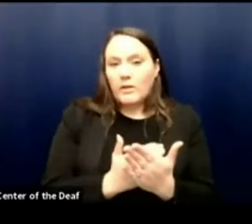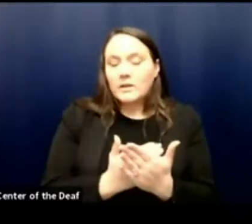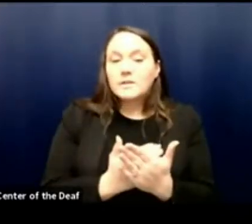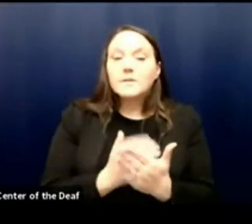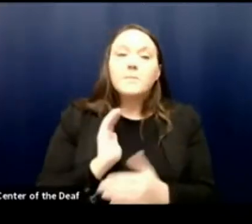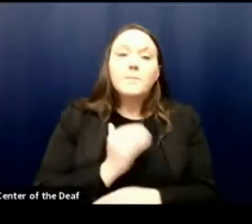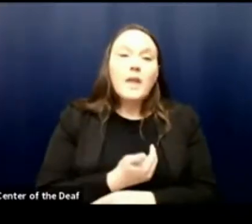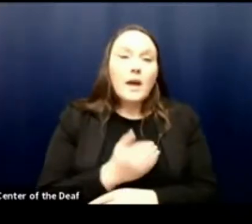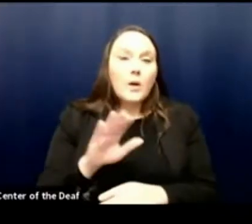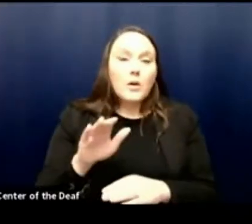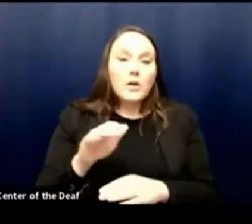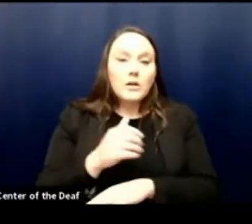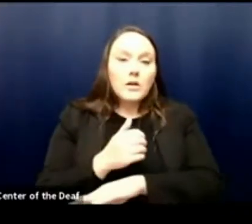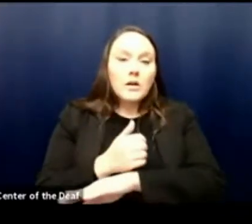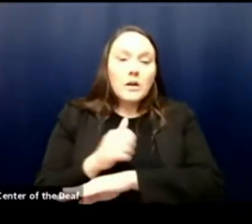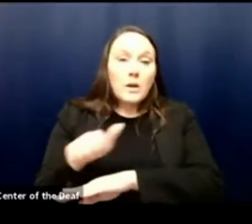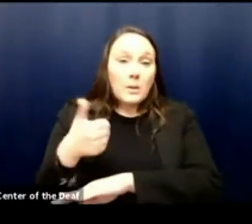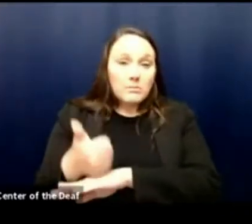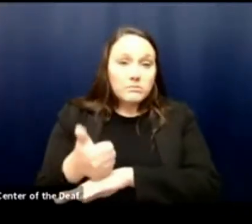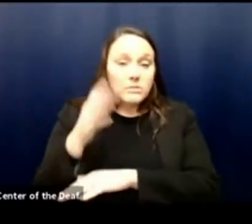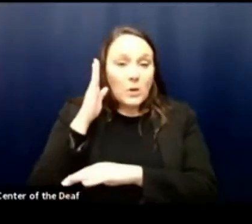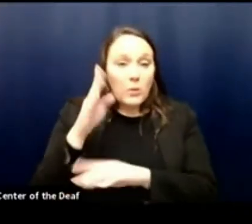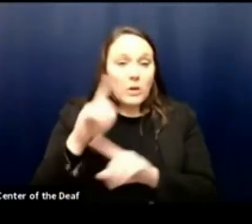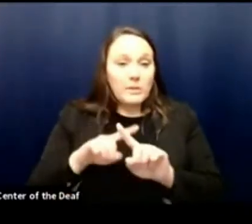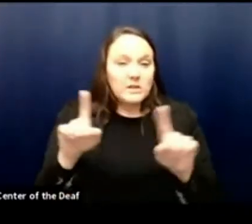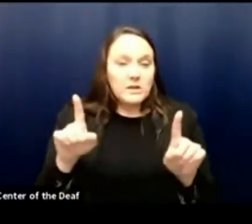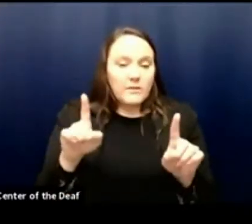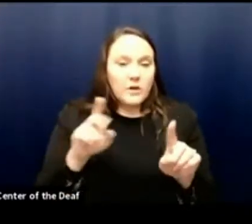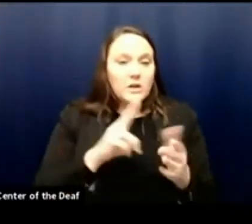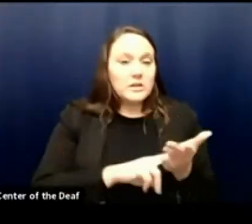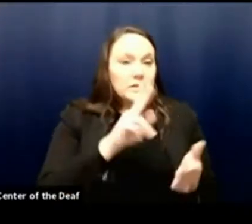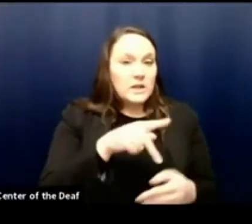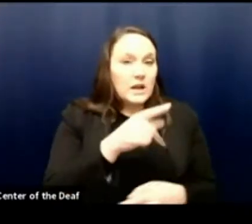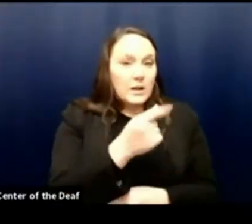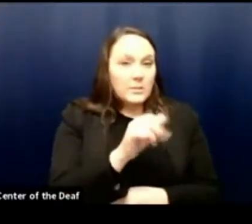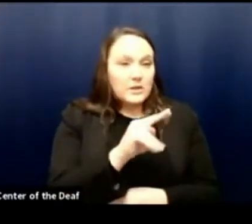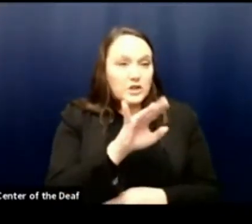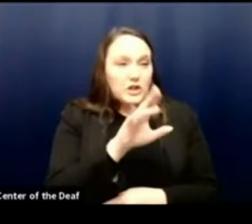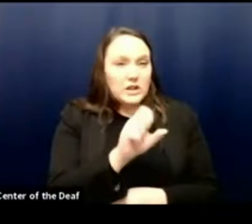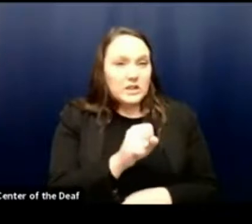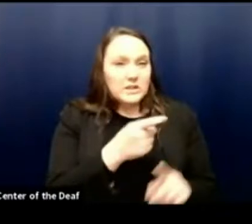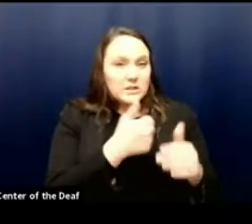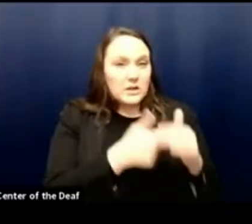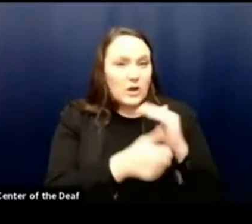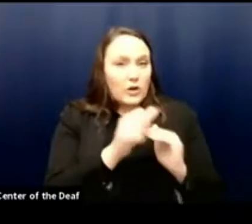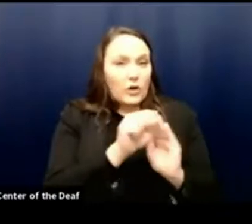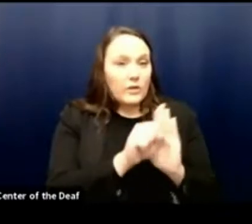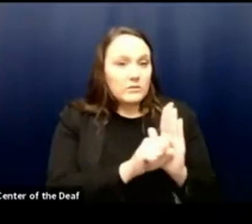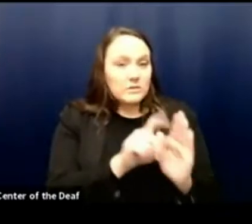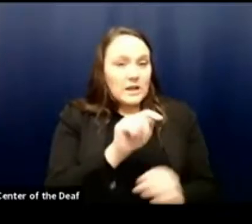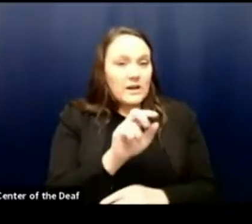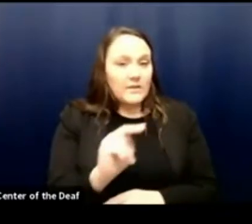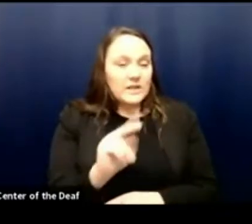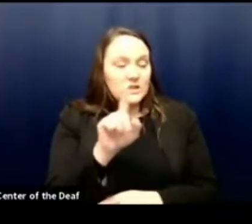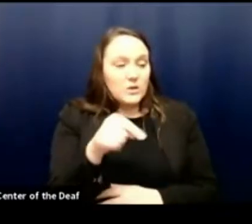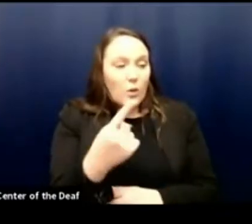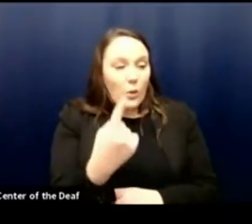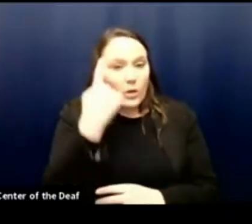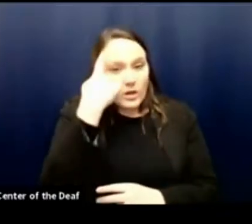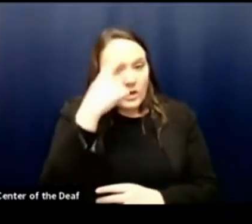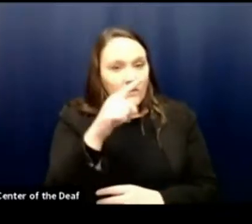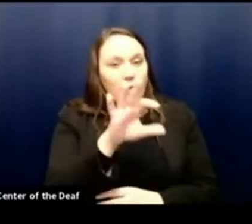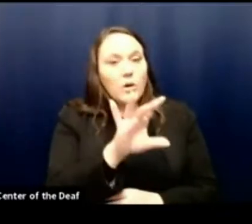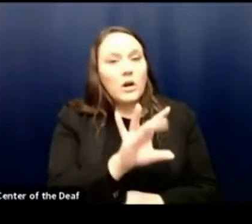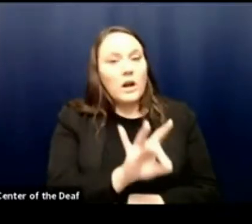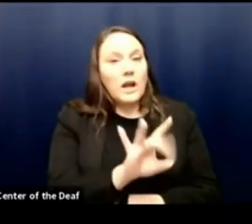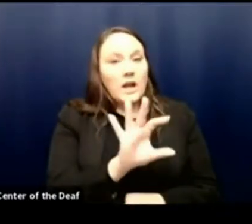be different than Sign Up Genius. And the Sign Up Genius that was launched by the state of Tennessee was launched just for the 89